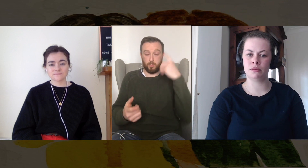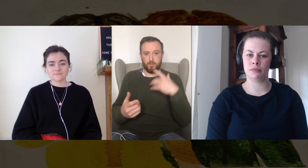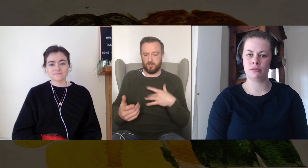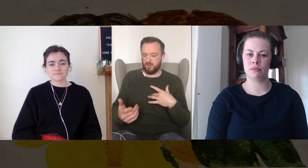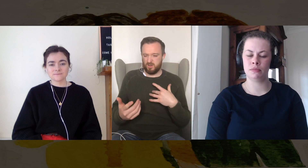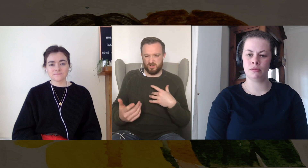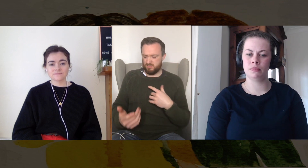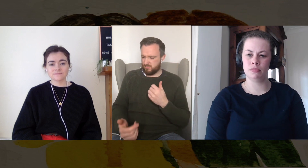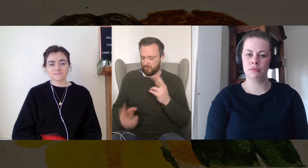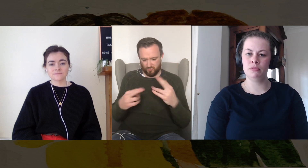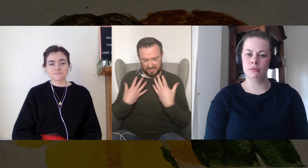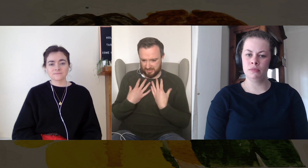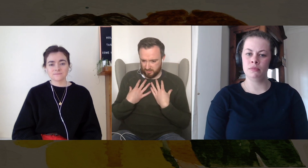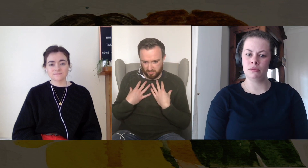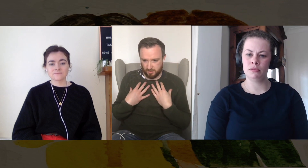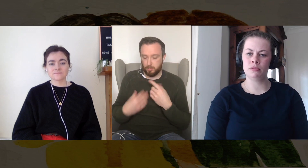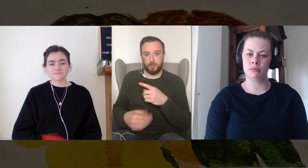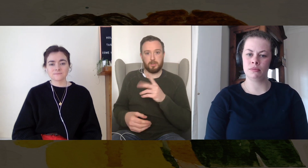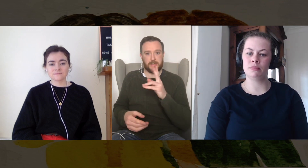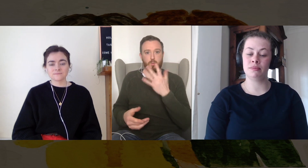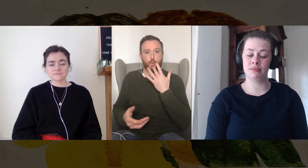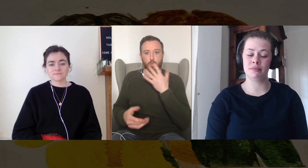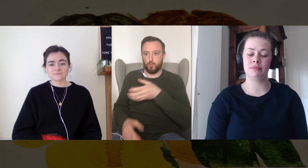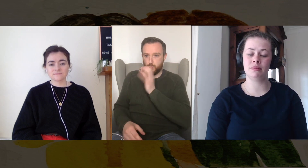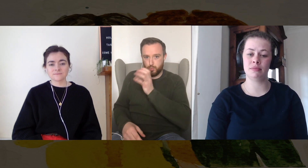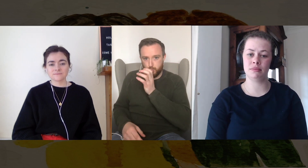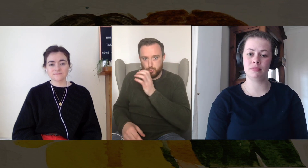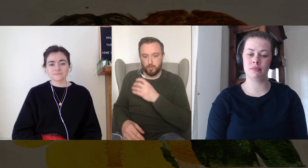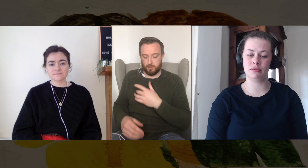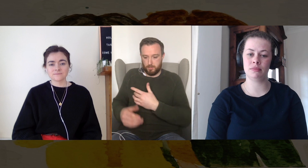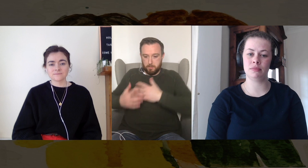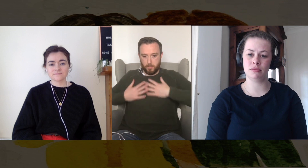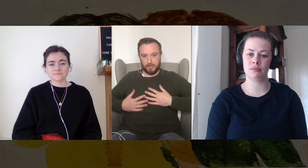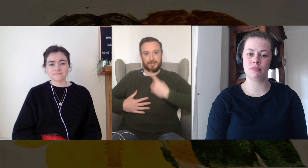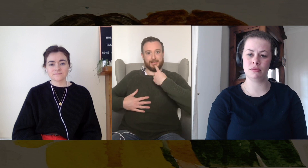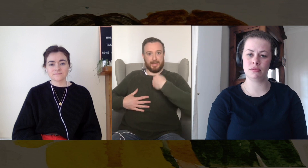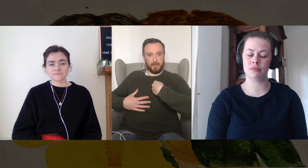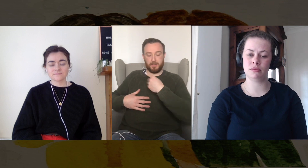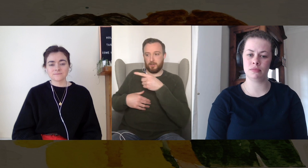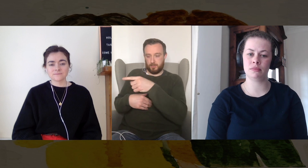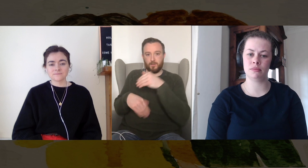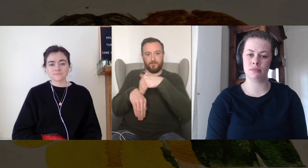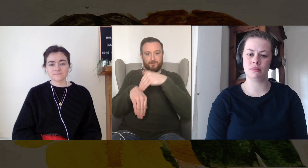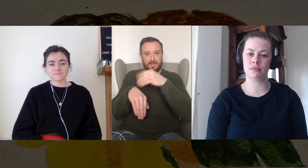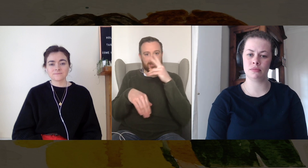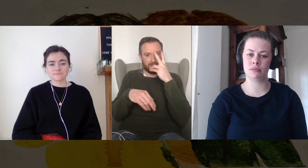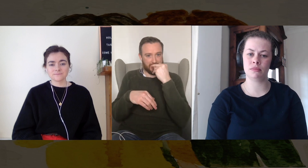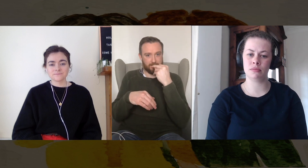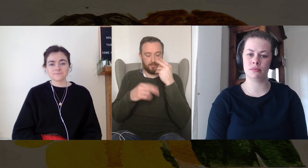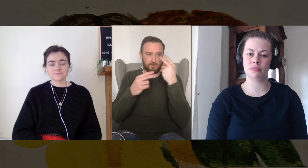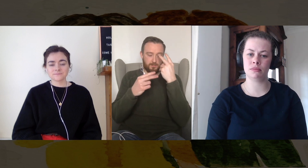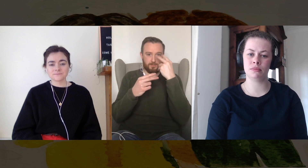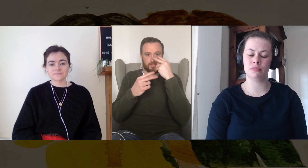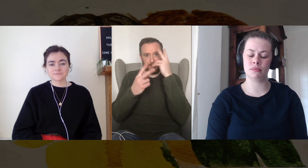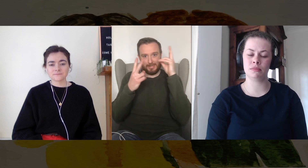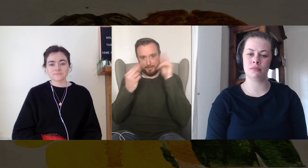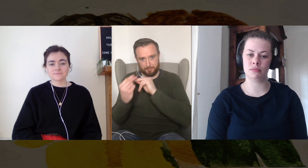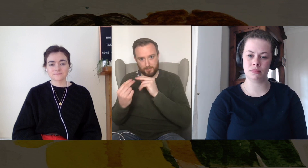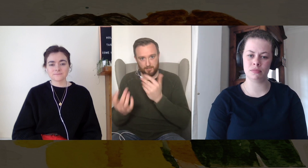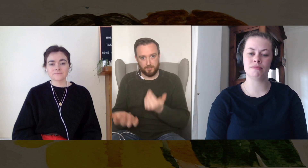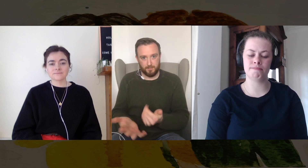morning I woke up as if I was hungover. So that's how I felt this morning. And I know, like, I felt drained, I felt